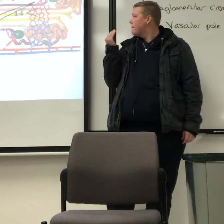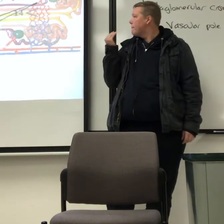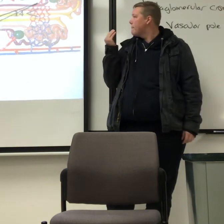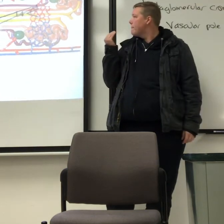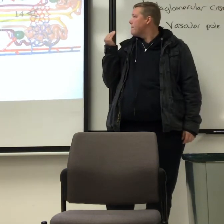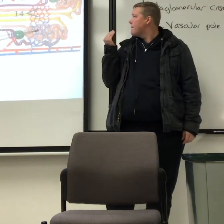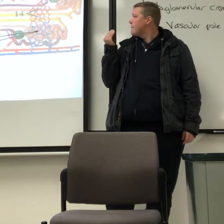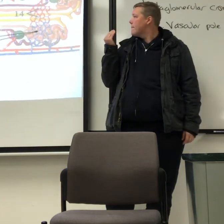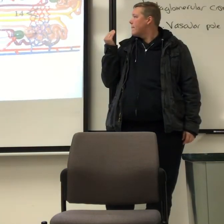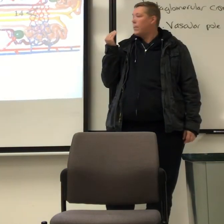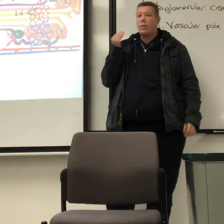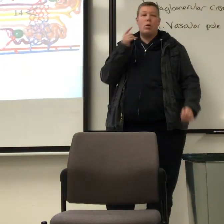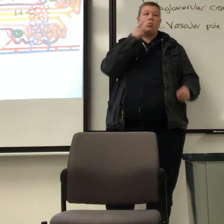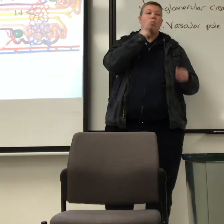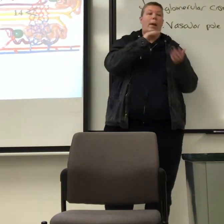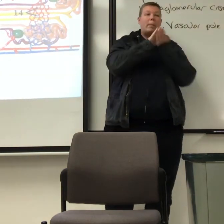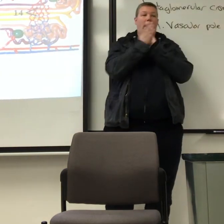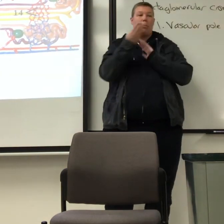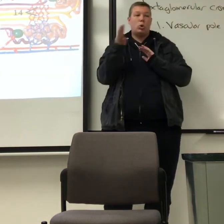Going from red to blue.